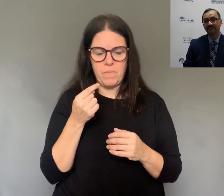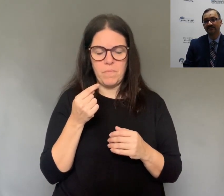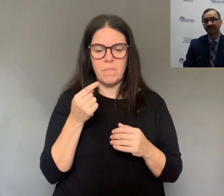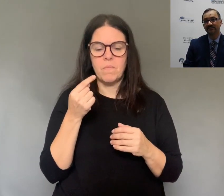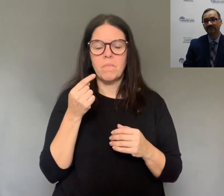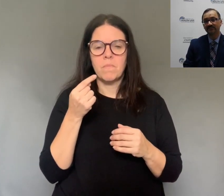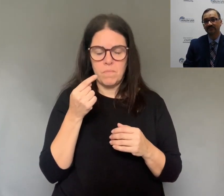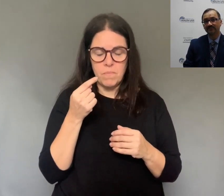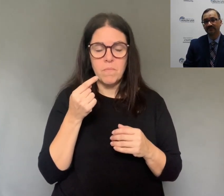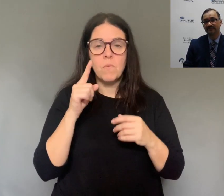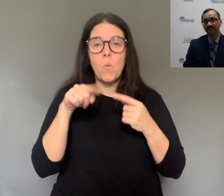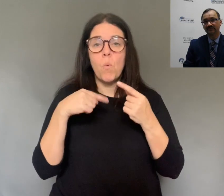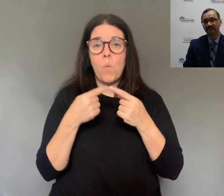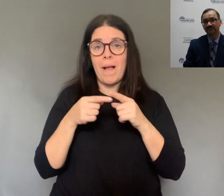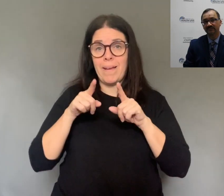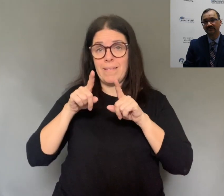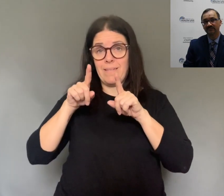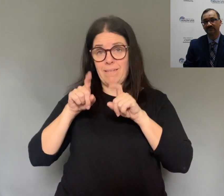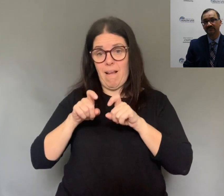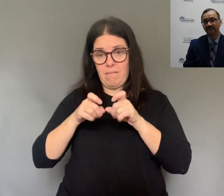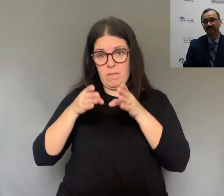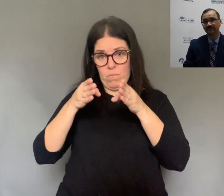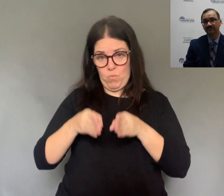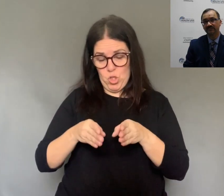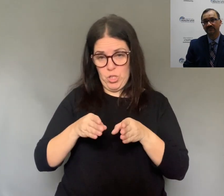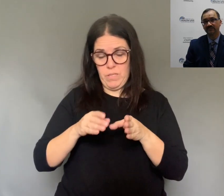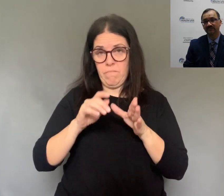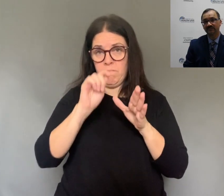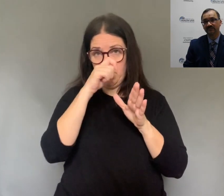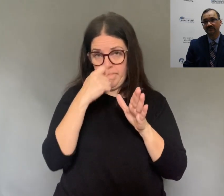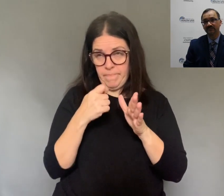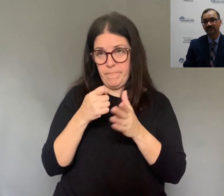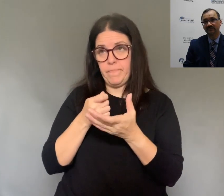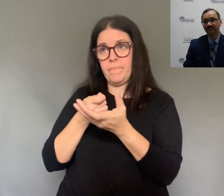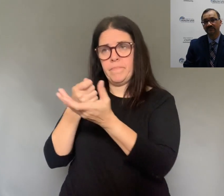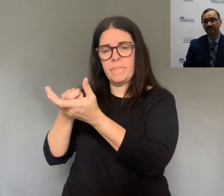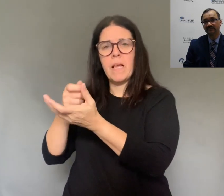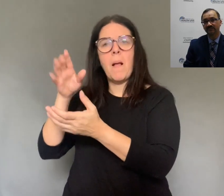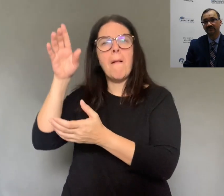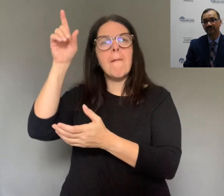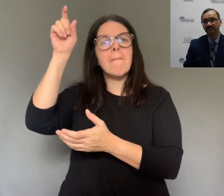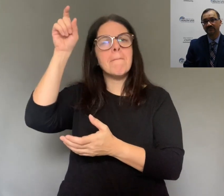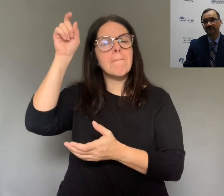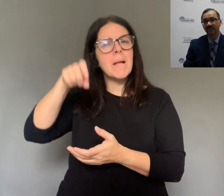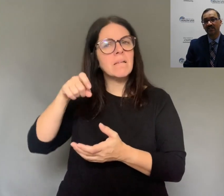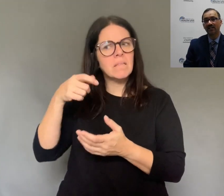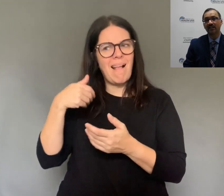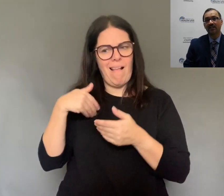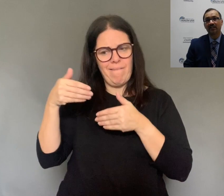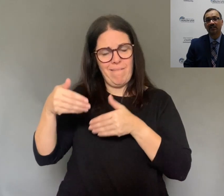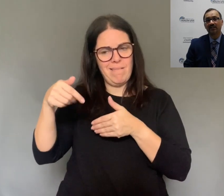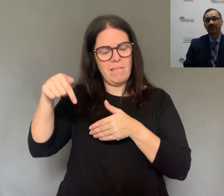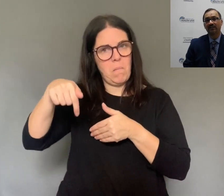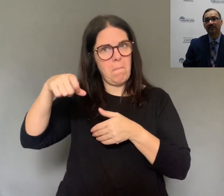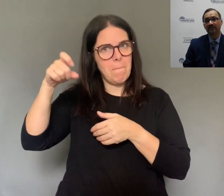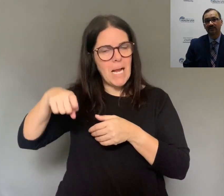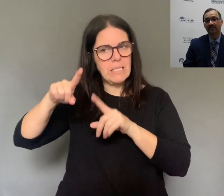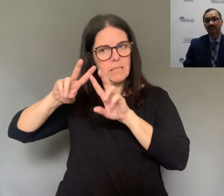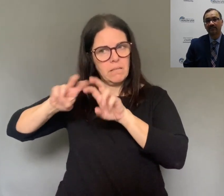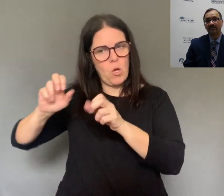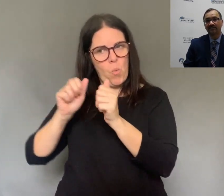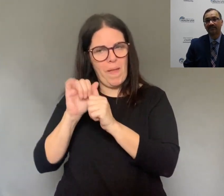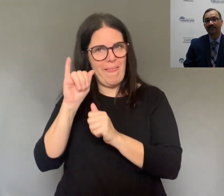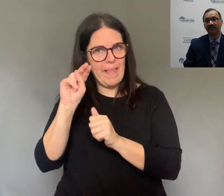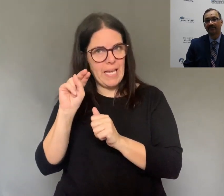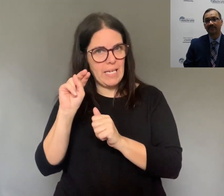an expiration date for analyzing the samples. Like when there are delays in